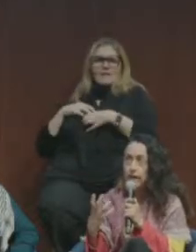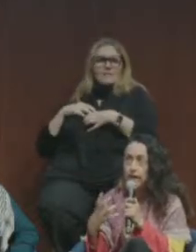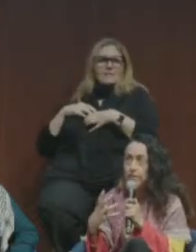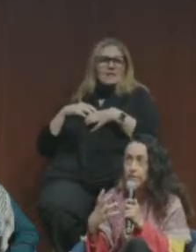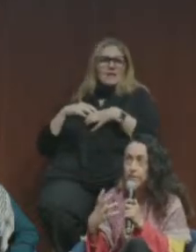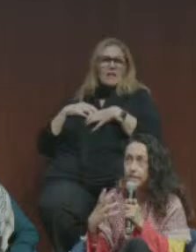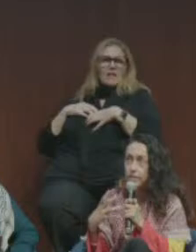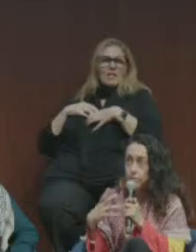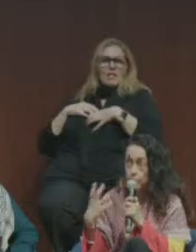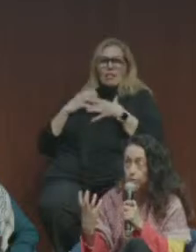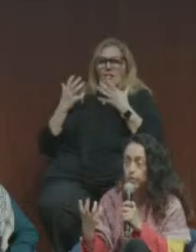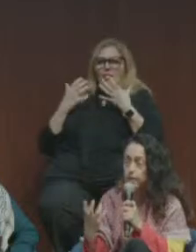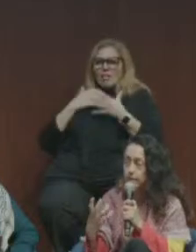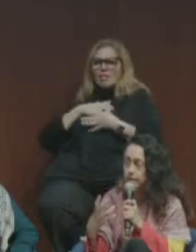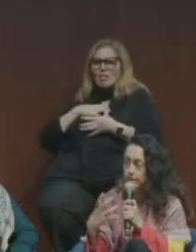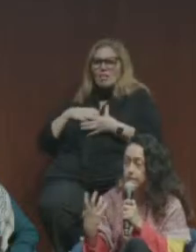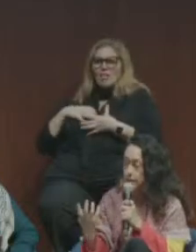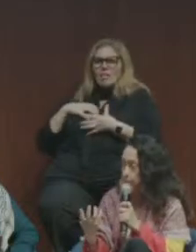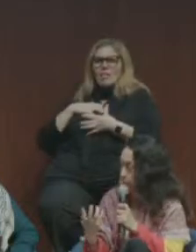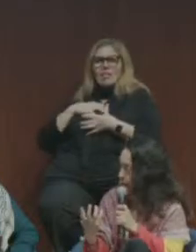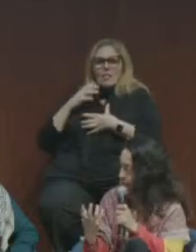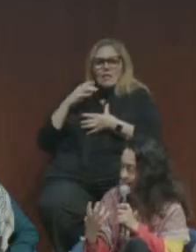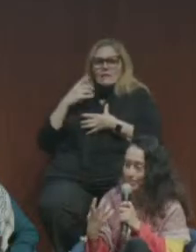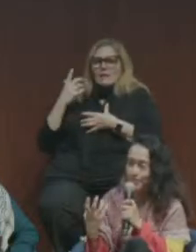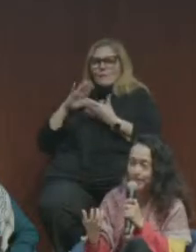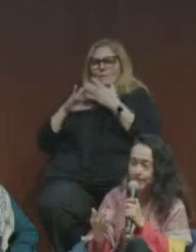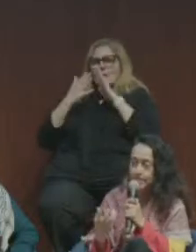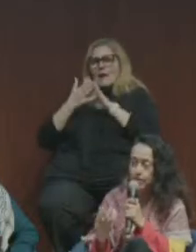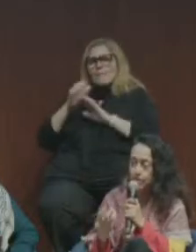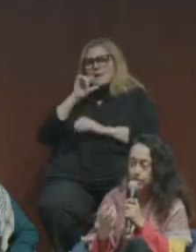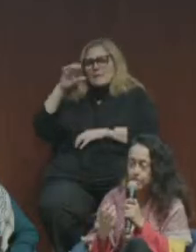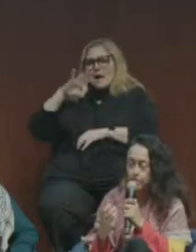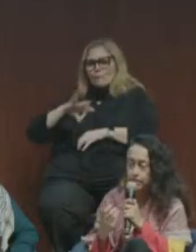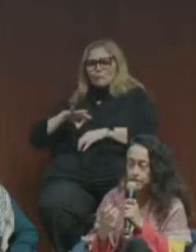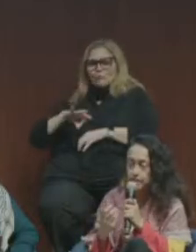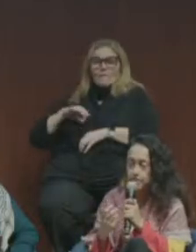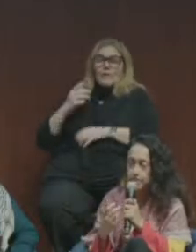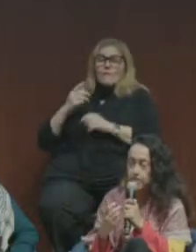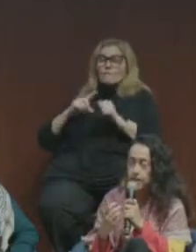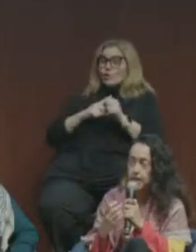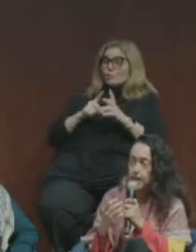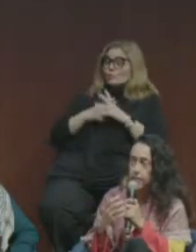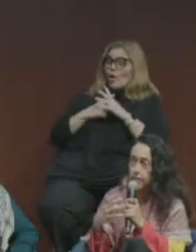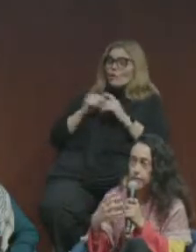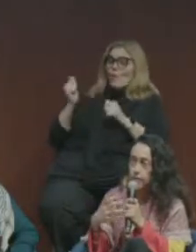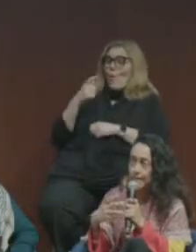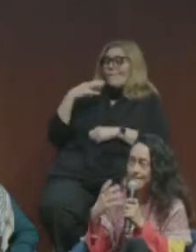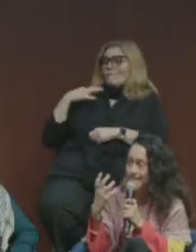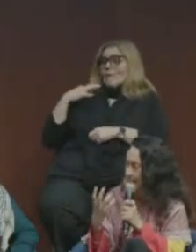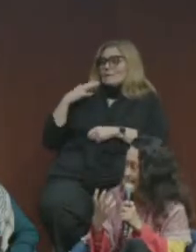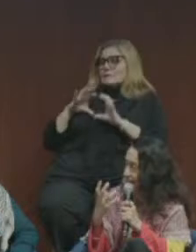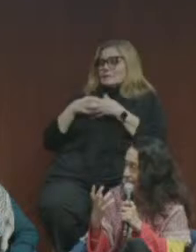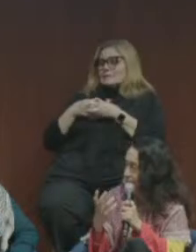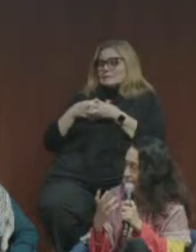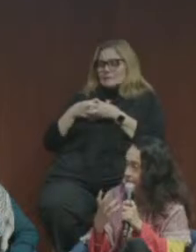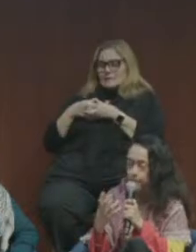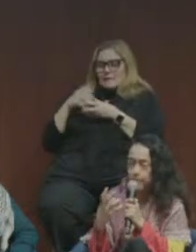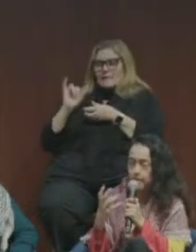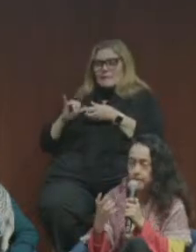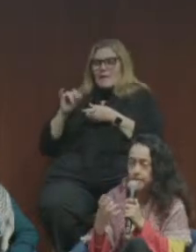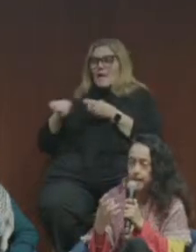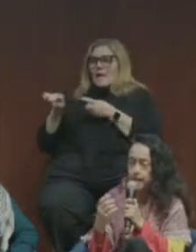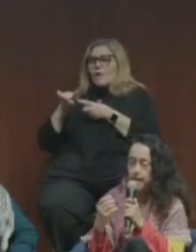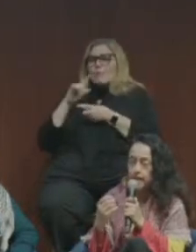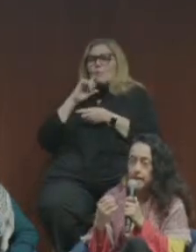of having grown into this nonprofit, starting as an all-volunteer organization, and we were part of Insight. I don't know if y'all